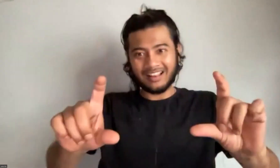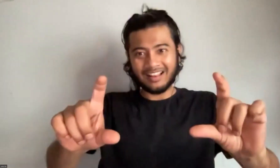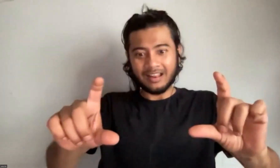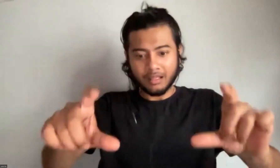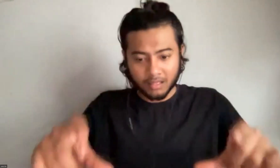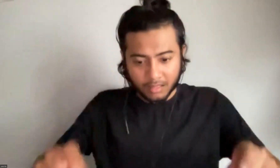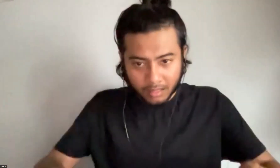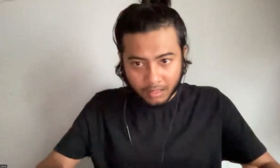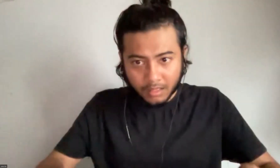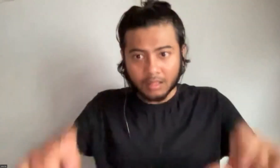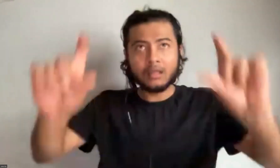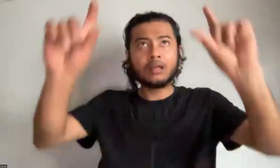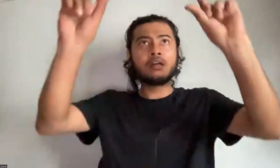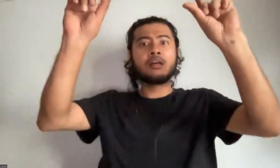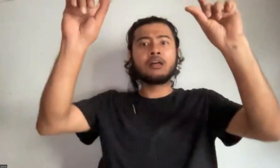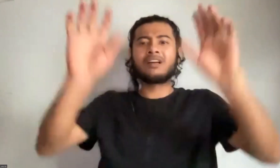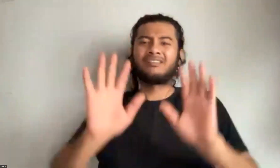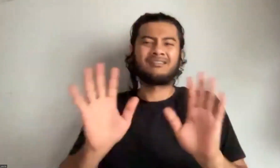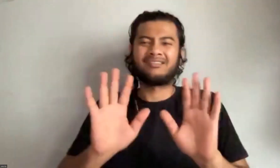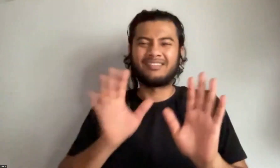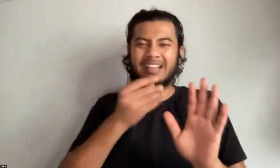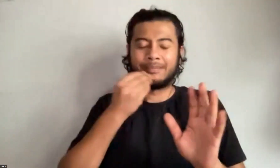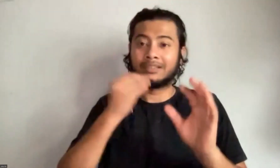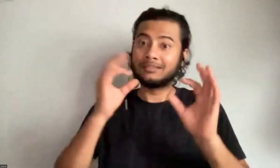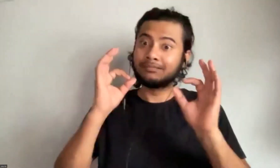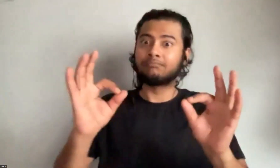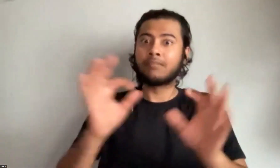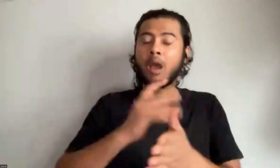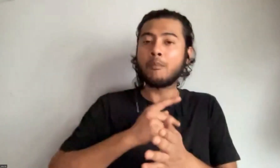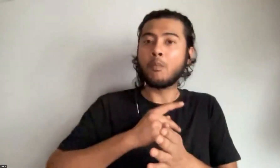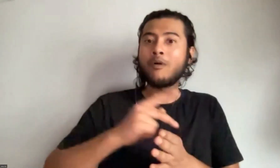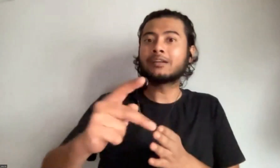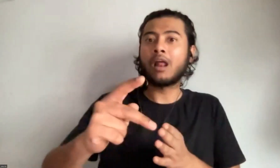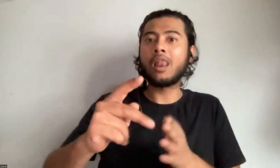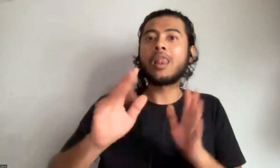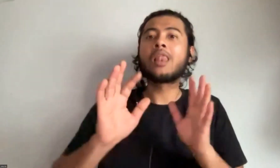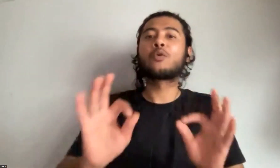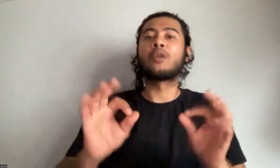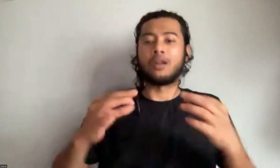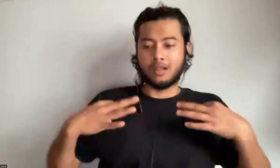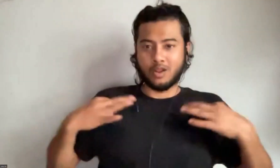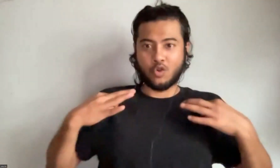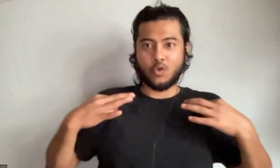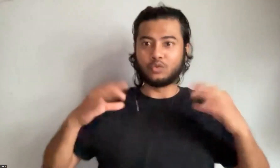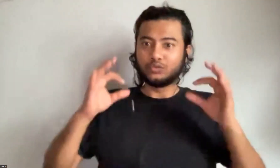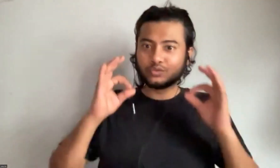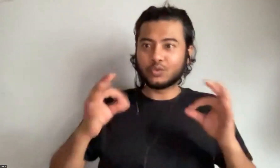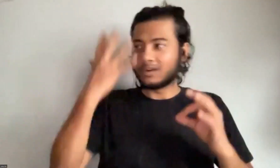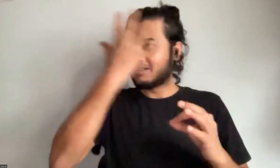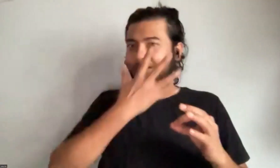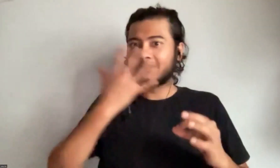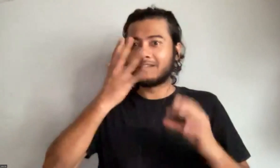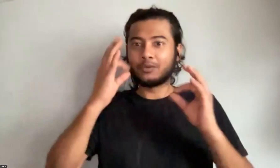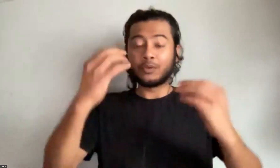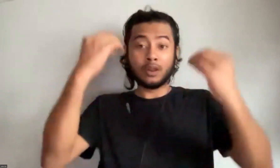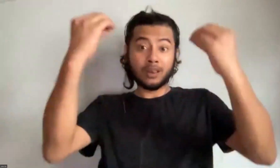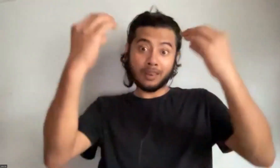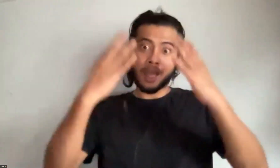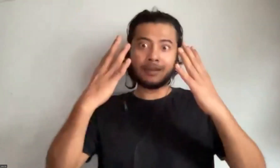I've been seeing many videos which where the phone has been very low. So you can keep the phone at your eye level and you